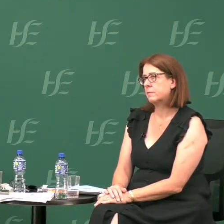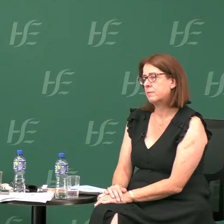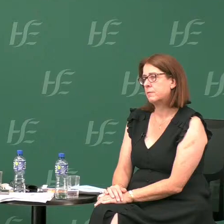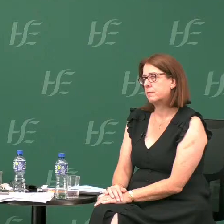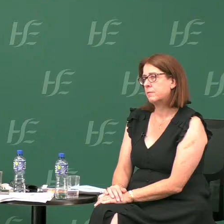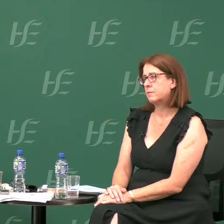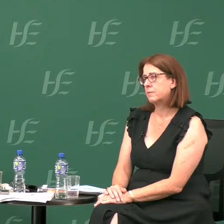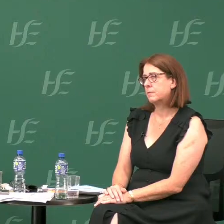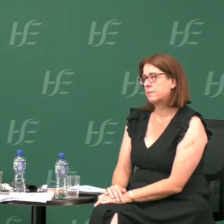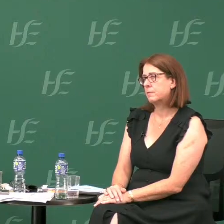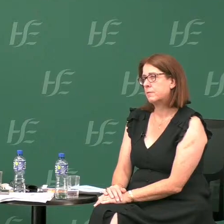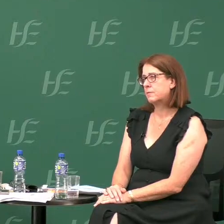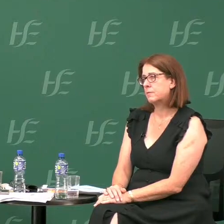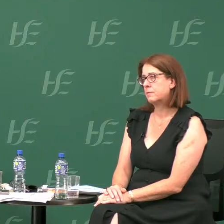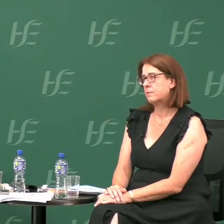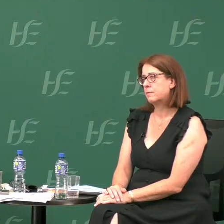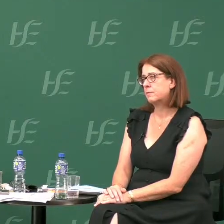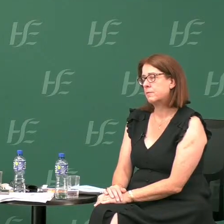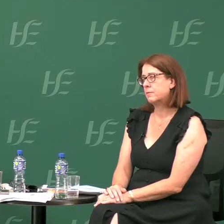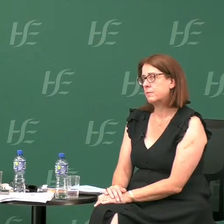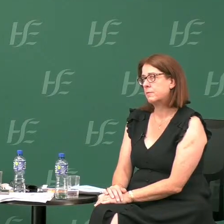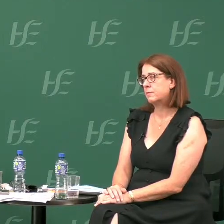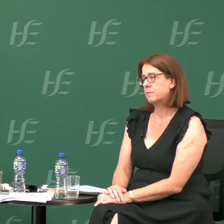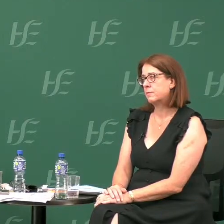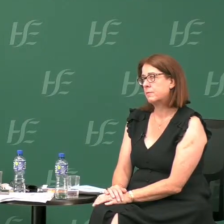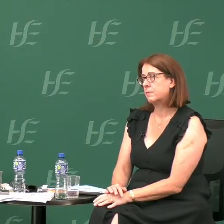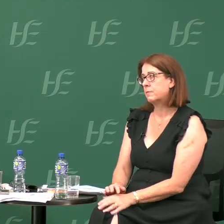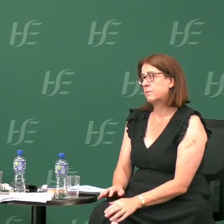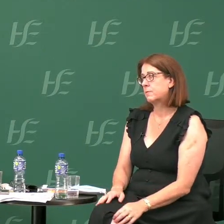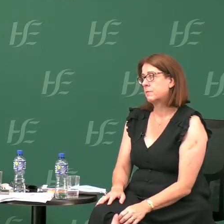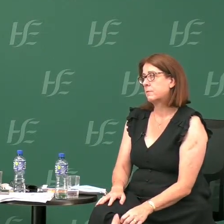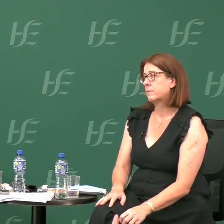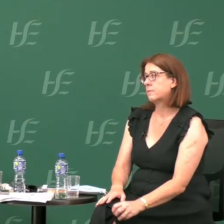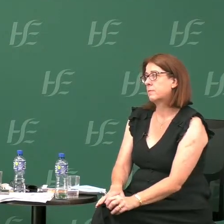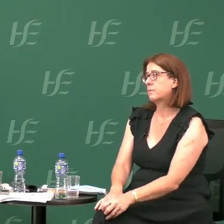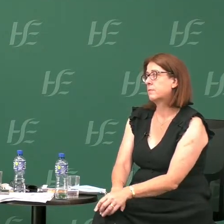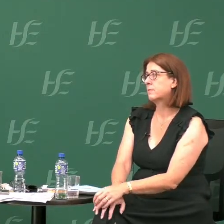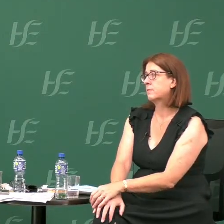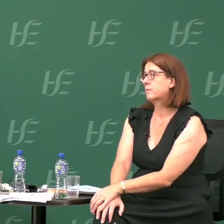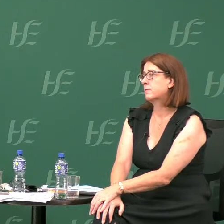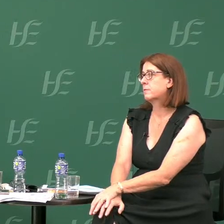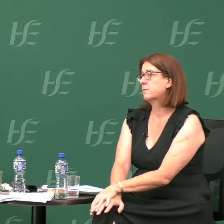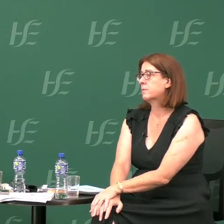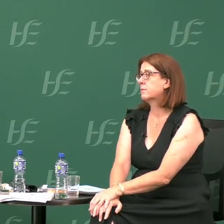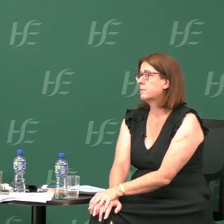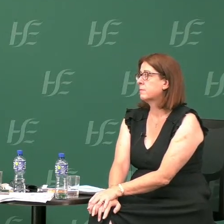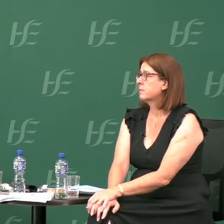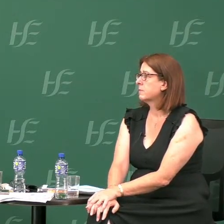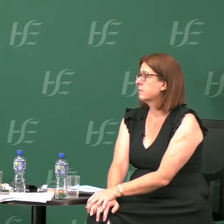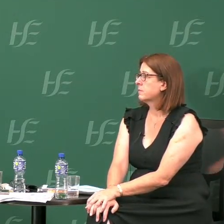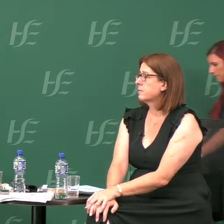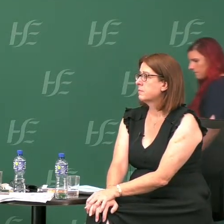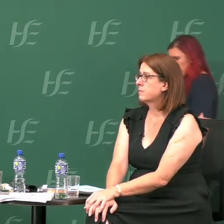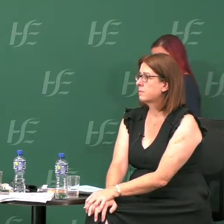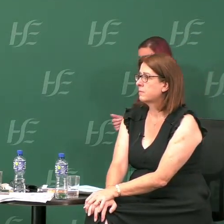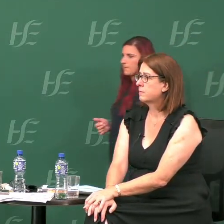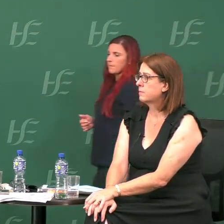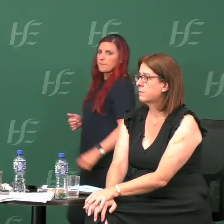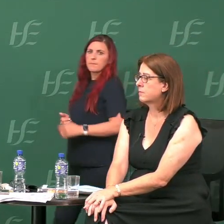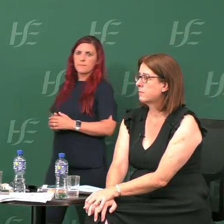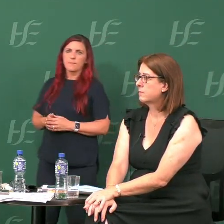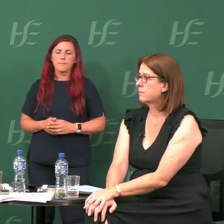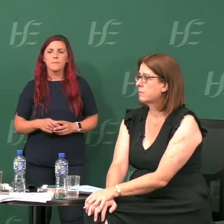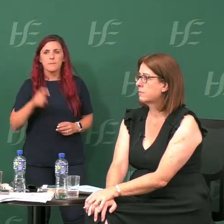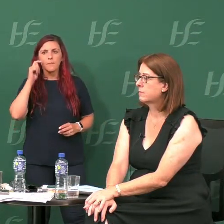avoid travel altogether until they're fully vaccinated at this point? I think everything got to do with COVID is largely related to